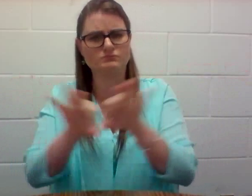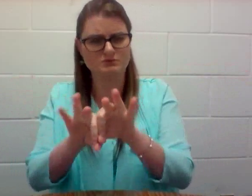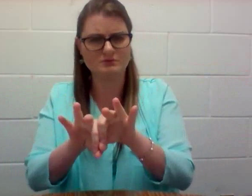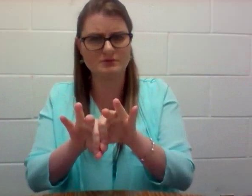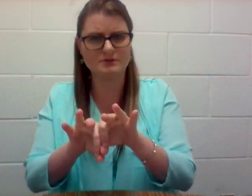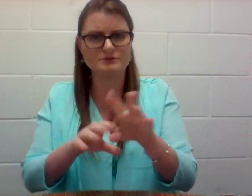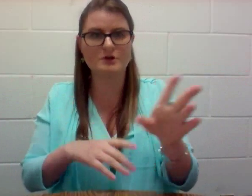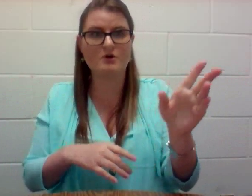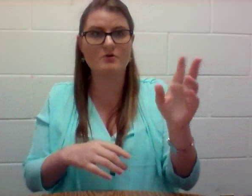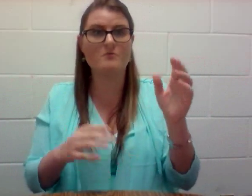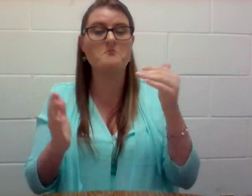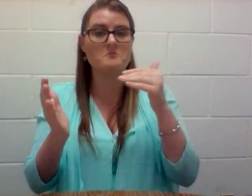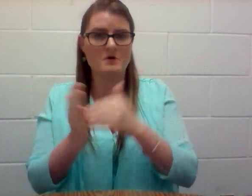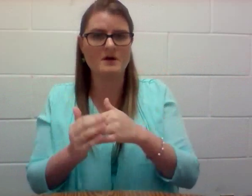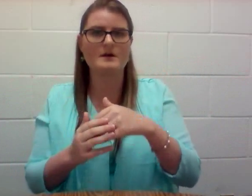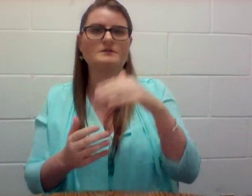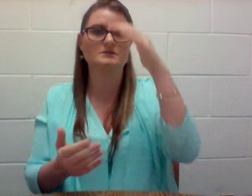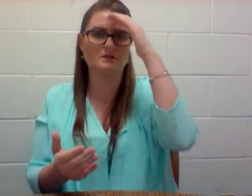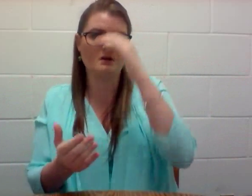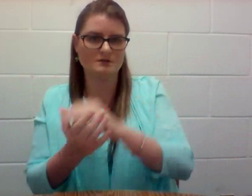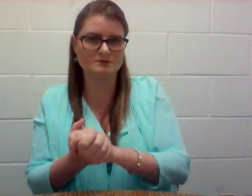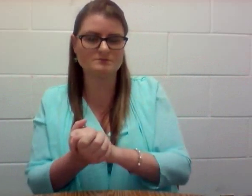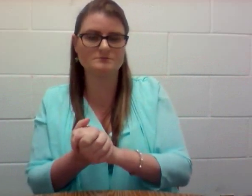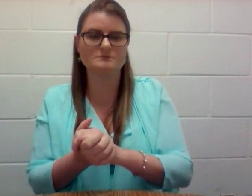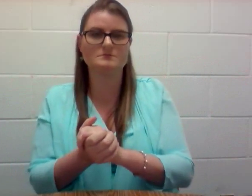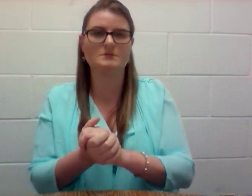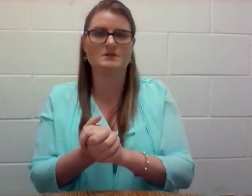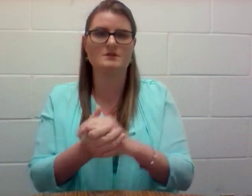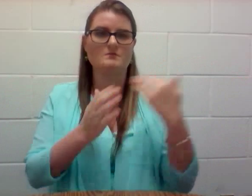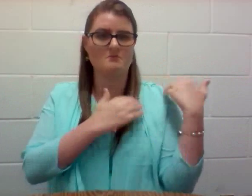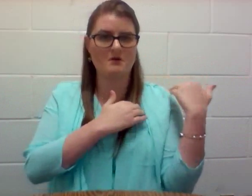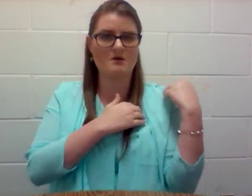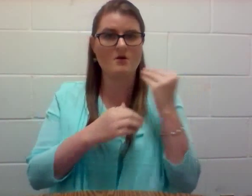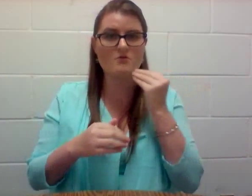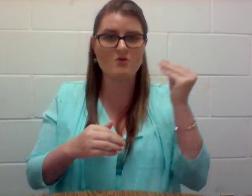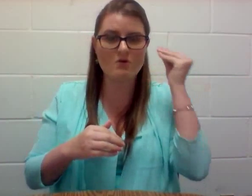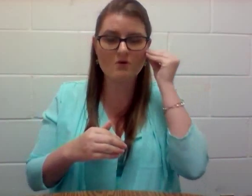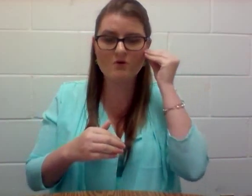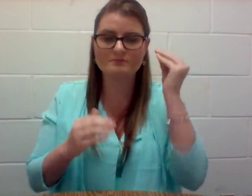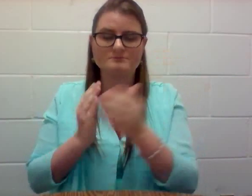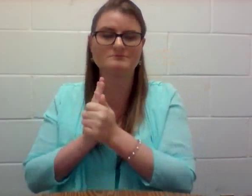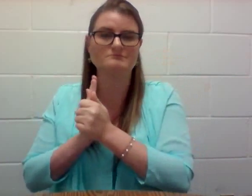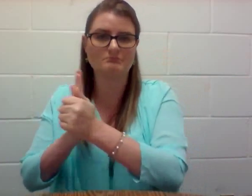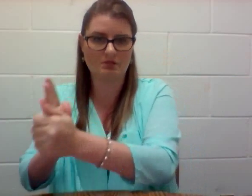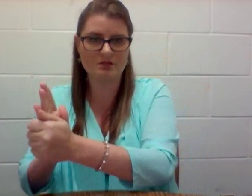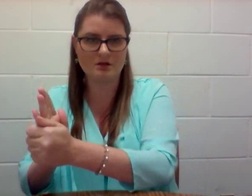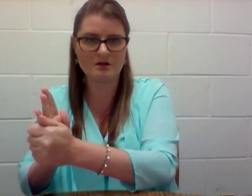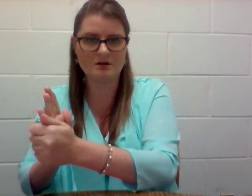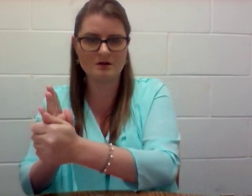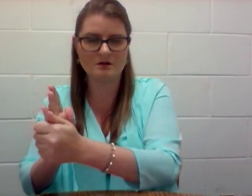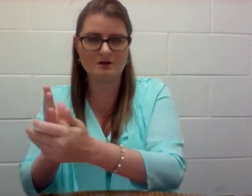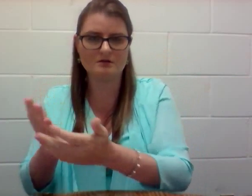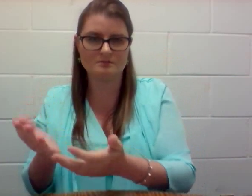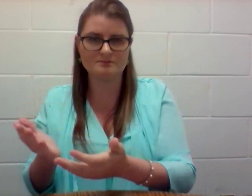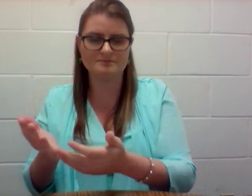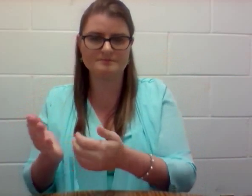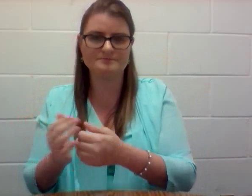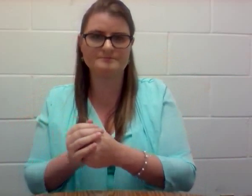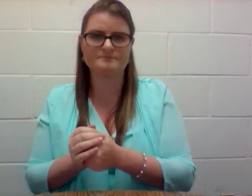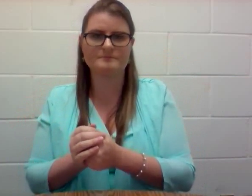glad partnership in supporting and helping that leadership come into its own. On the other hand, some